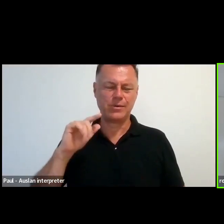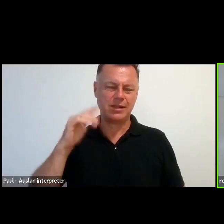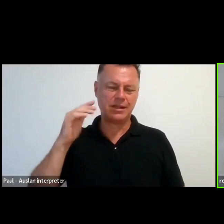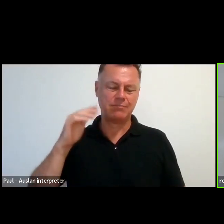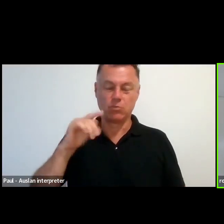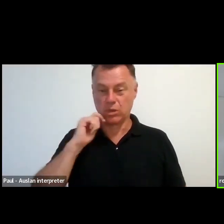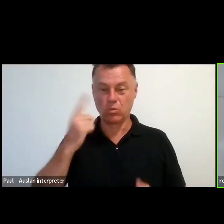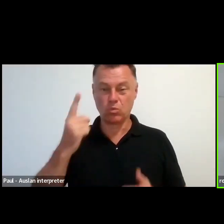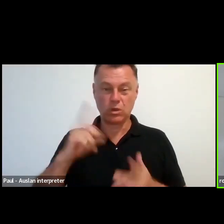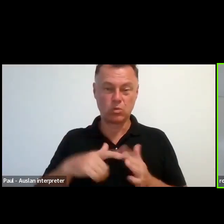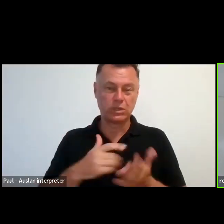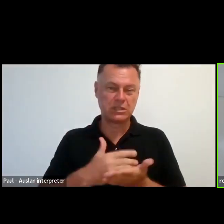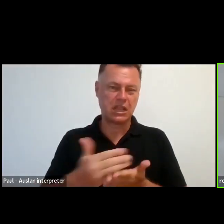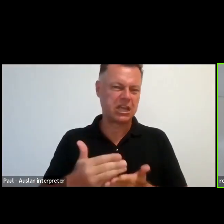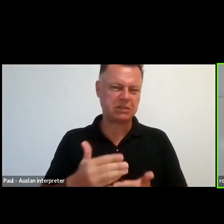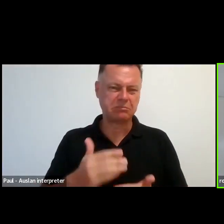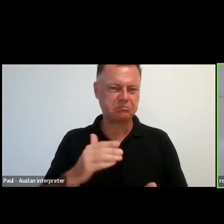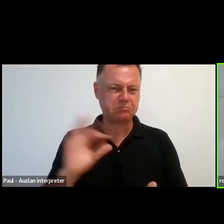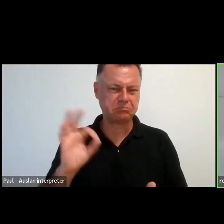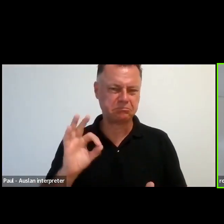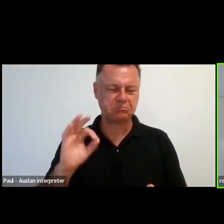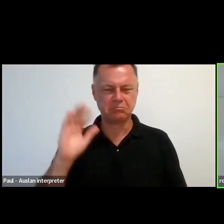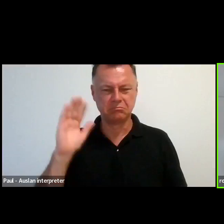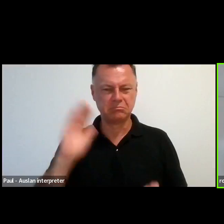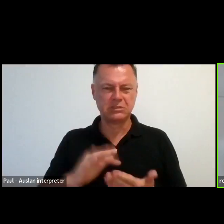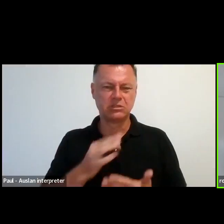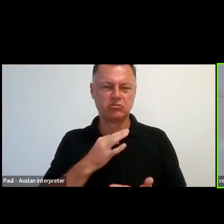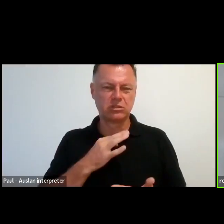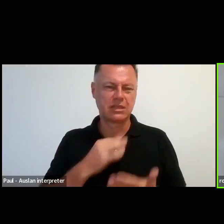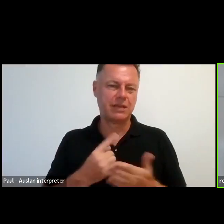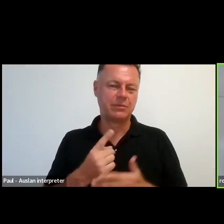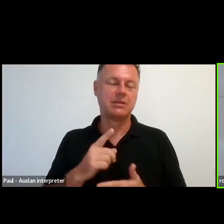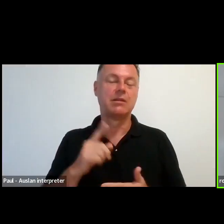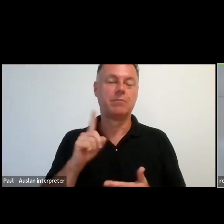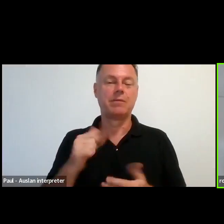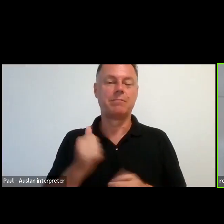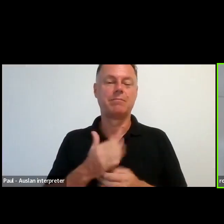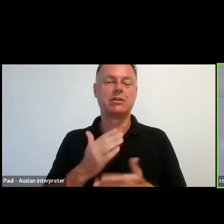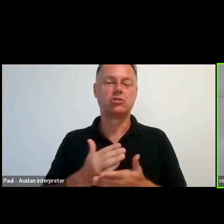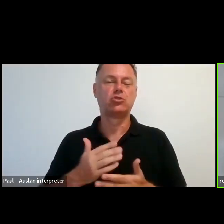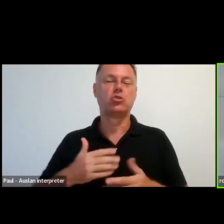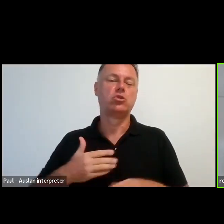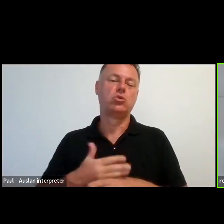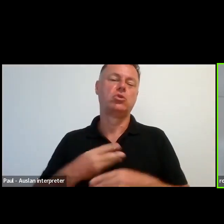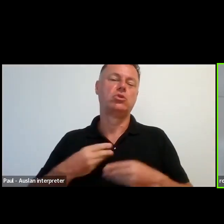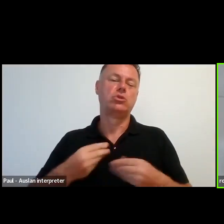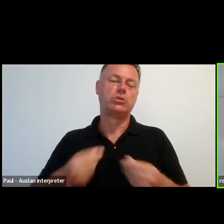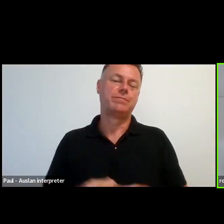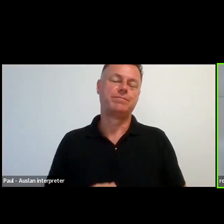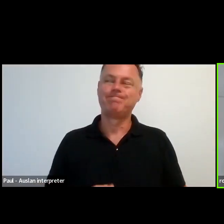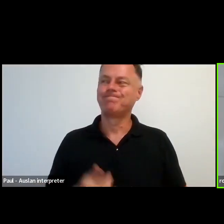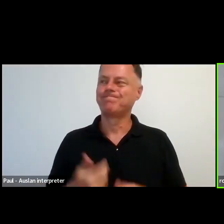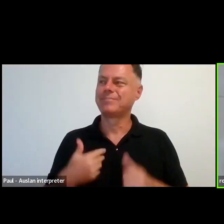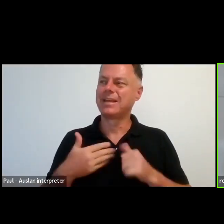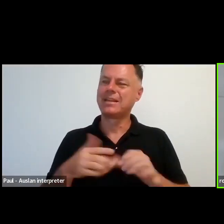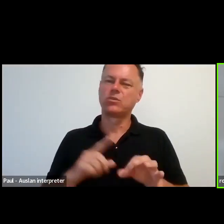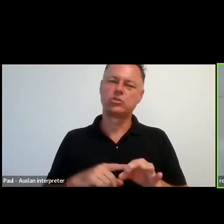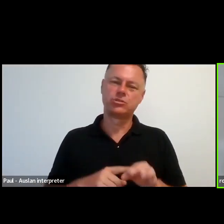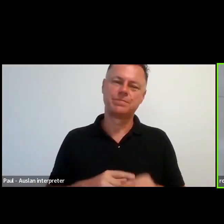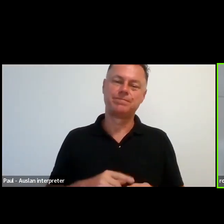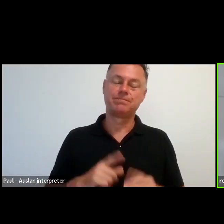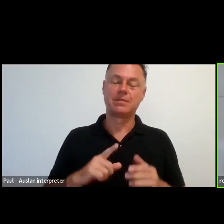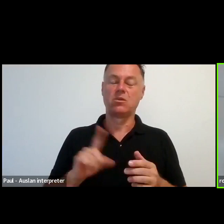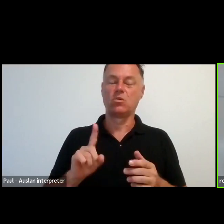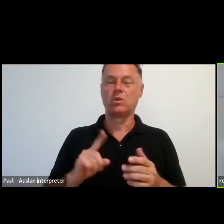it's still possible. And we are working towards making sure the system is as timely as possible. So how we would break